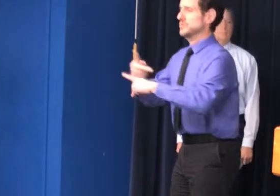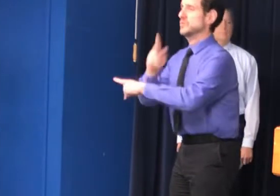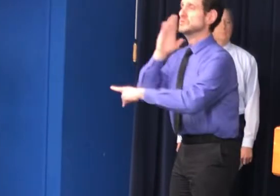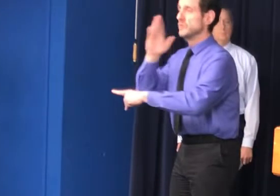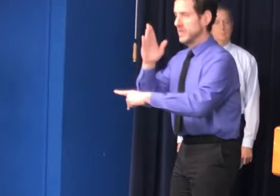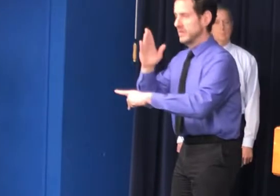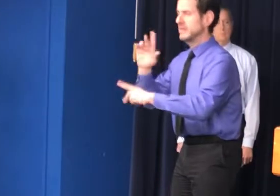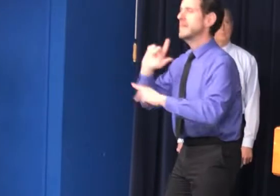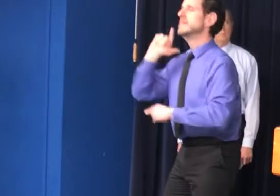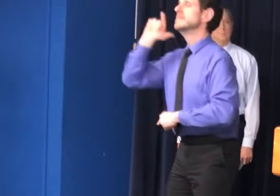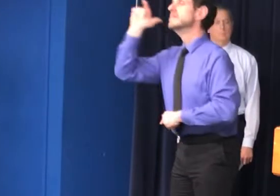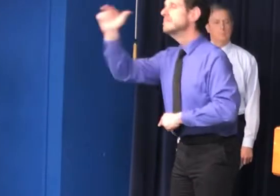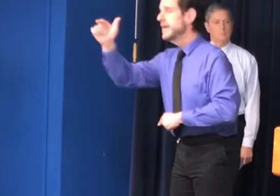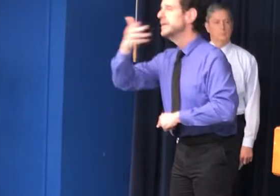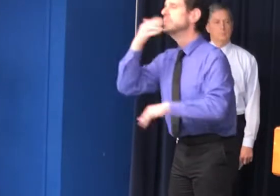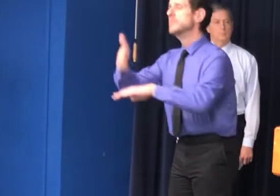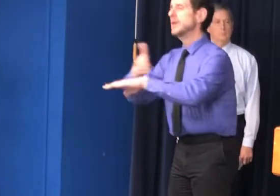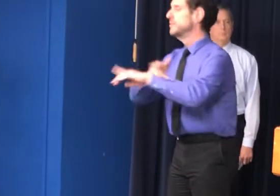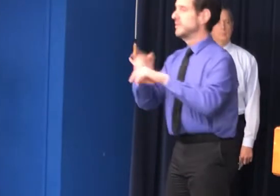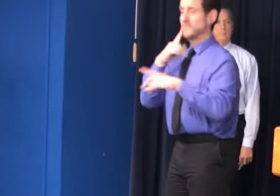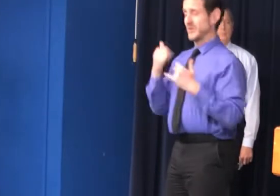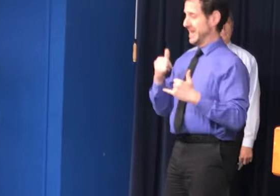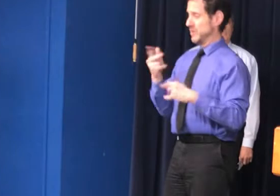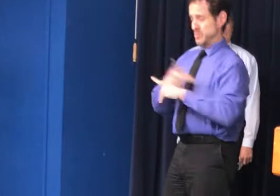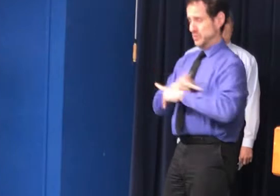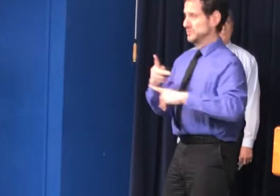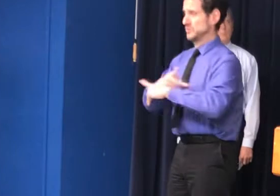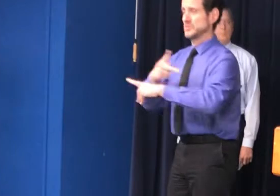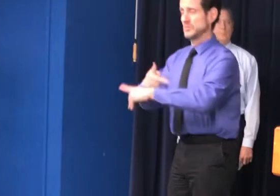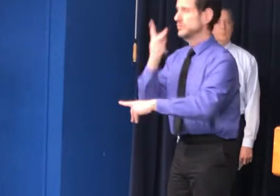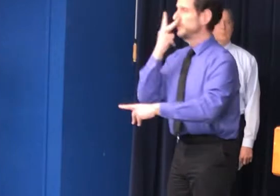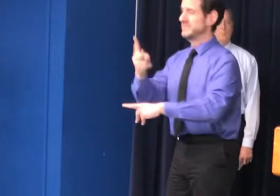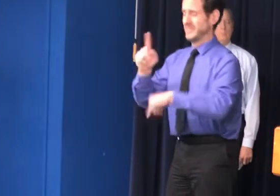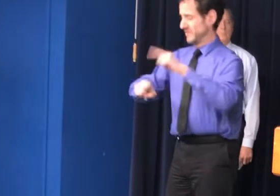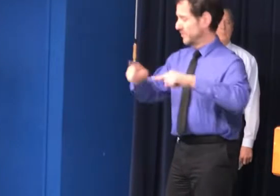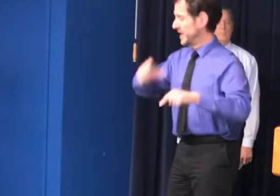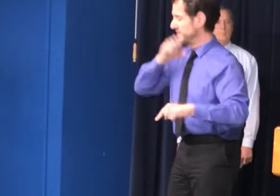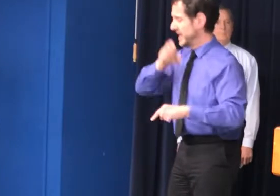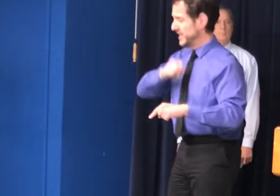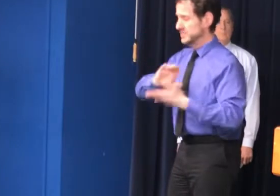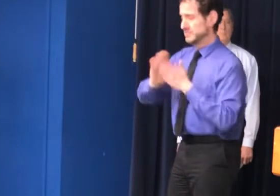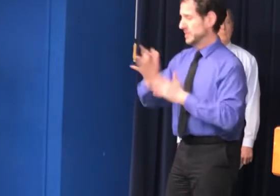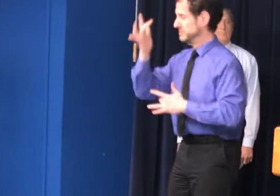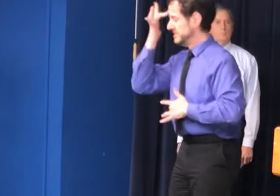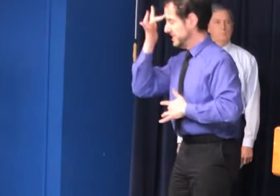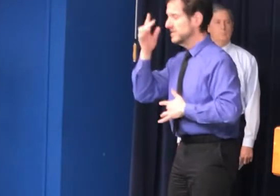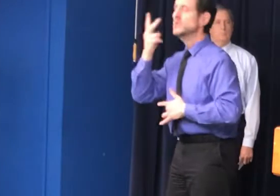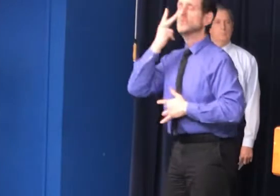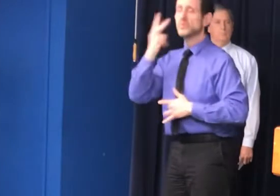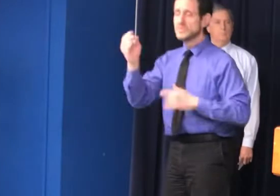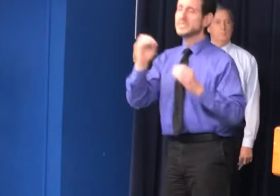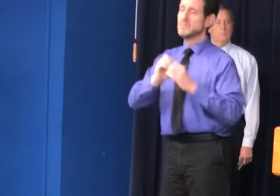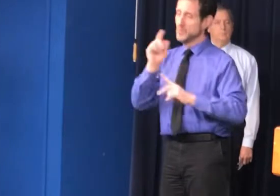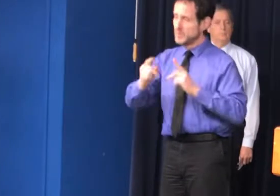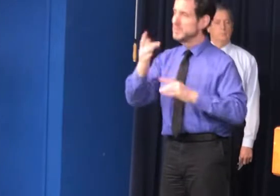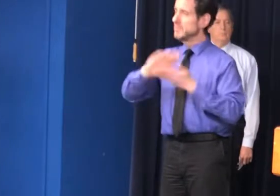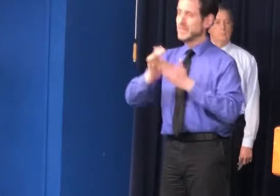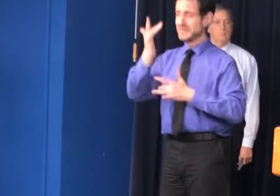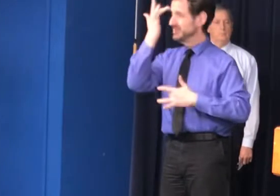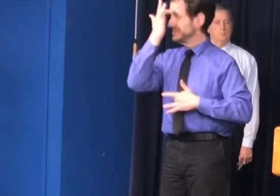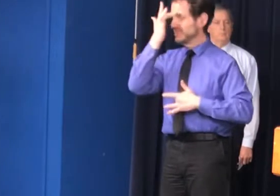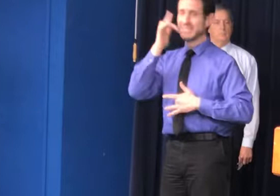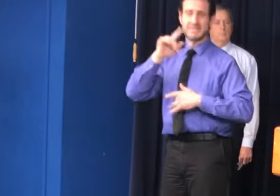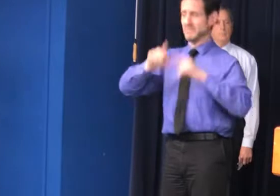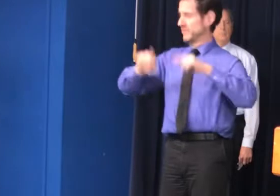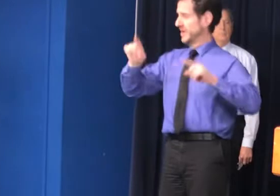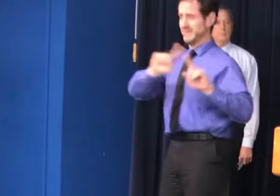that. We have seen Illinois cases in all ages, and we know we'll continue to see more cases in all